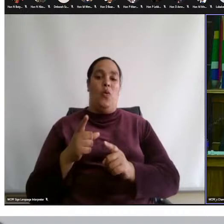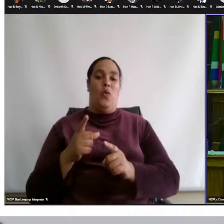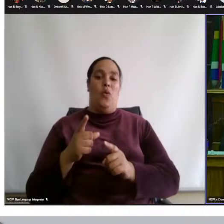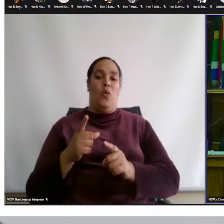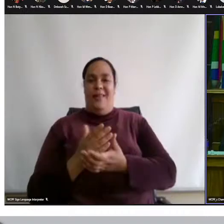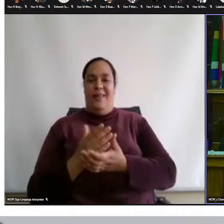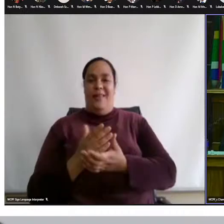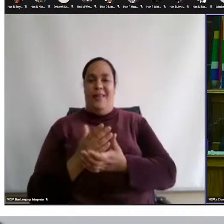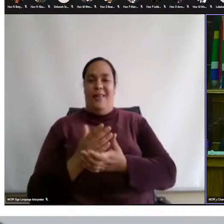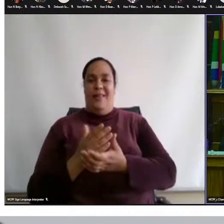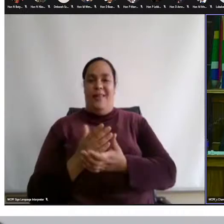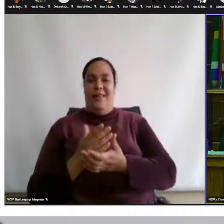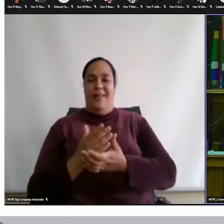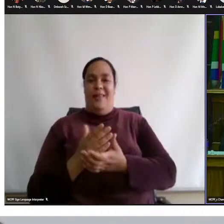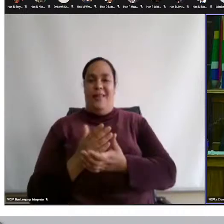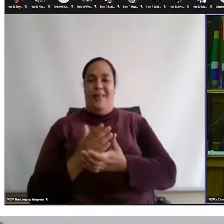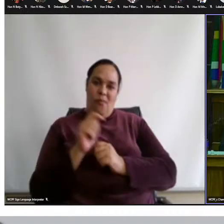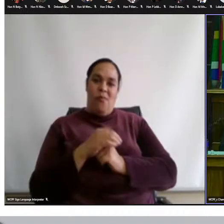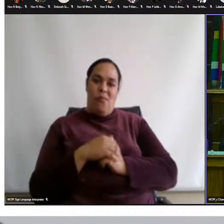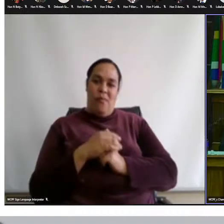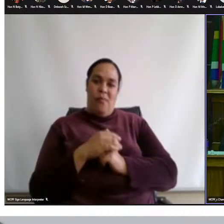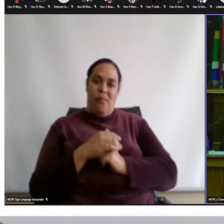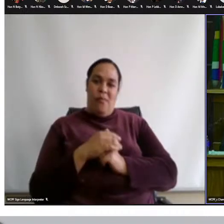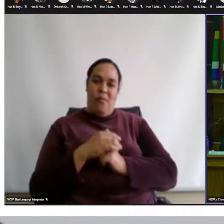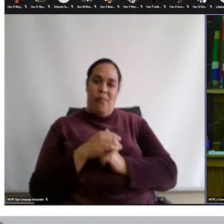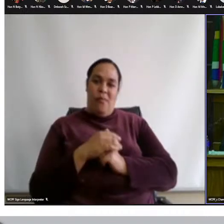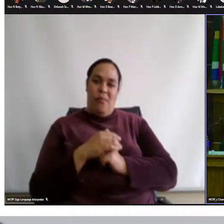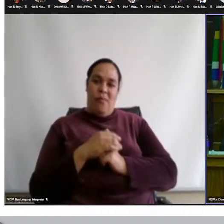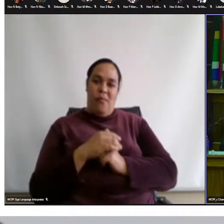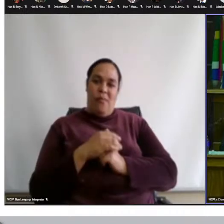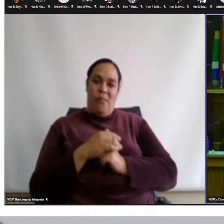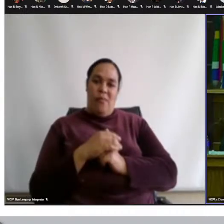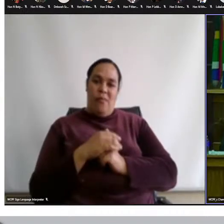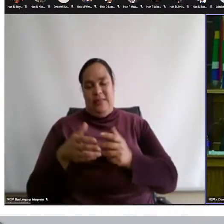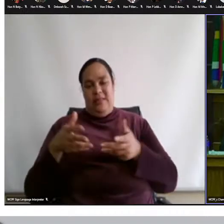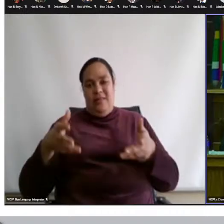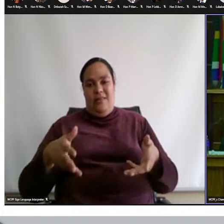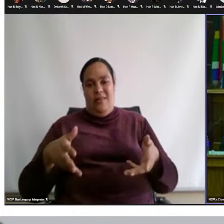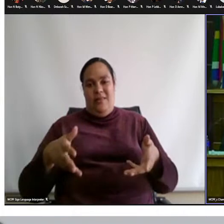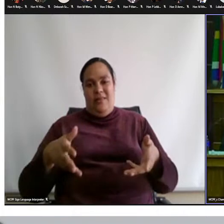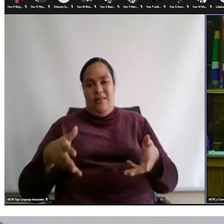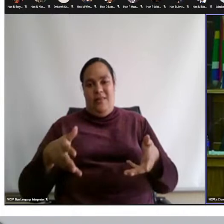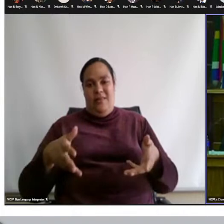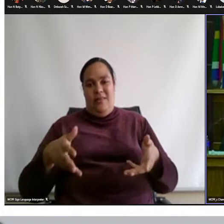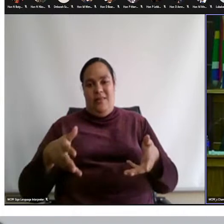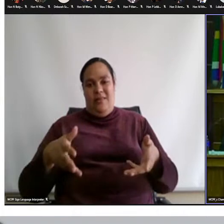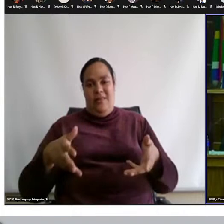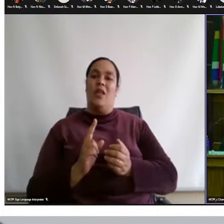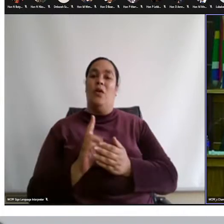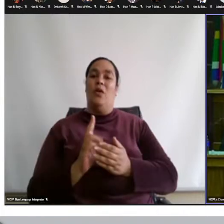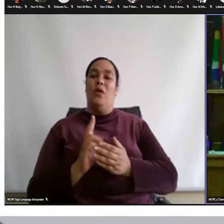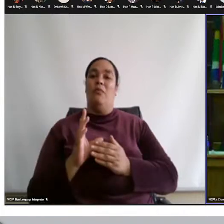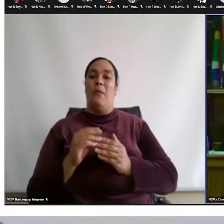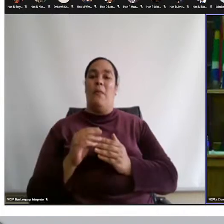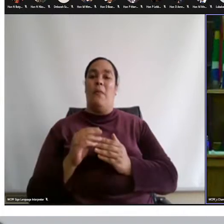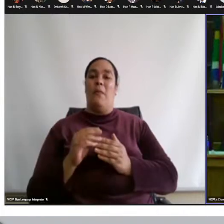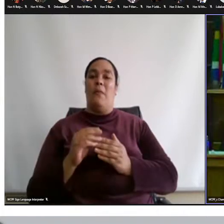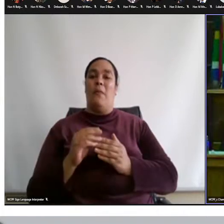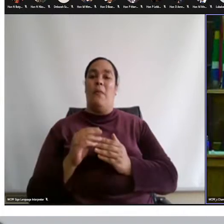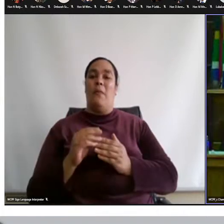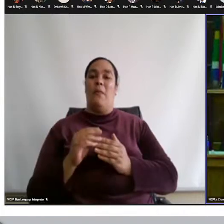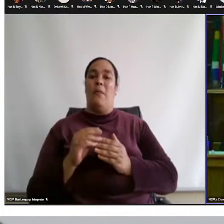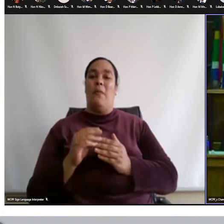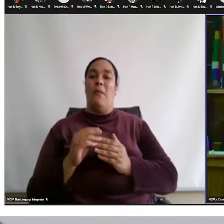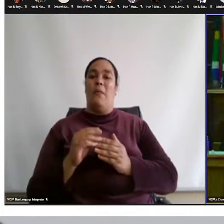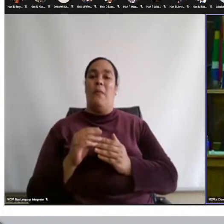But it is true that I've done my very best here. Honourable members, let us move swiftly to